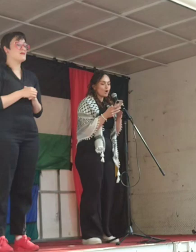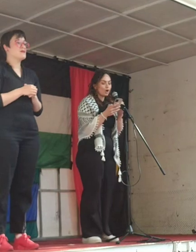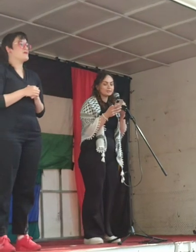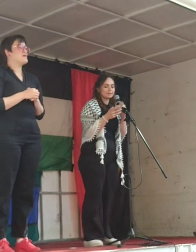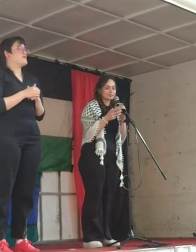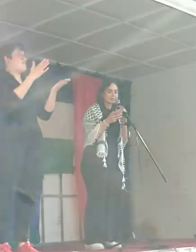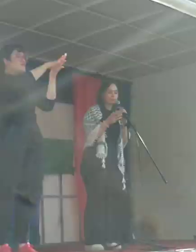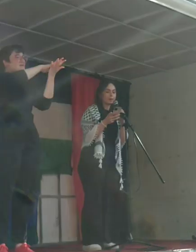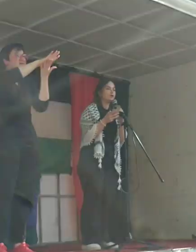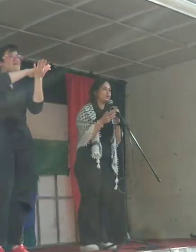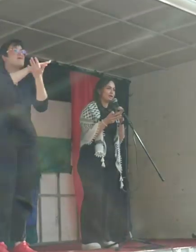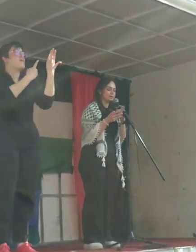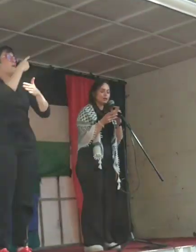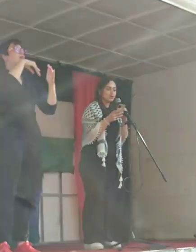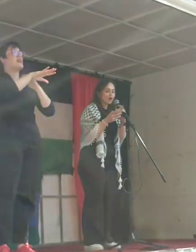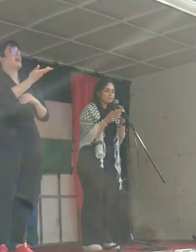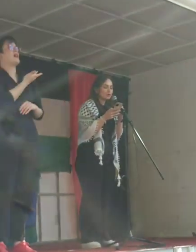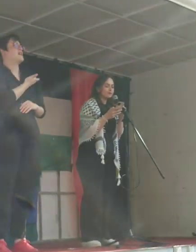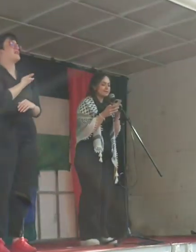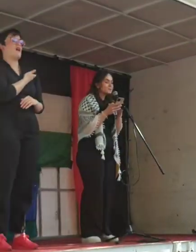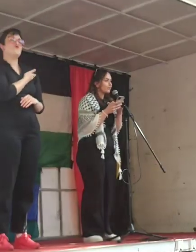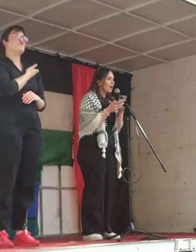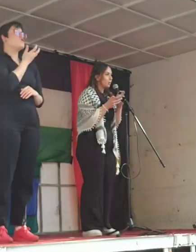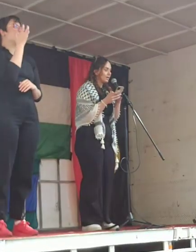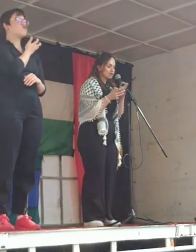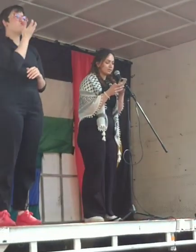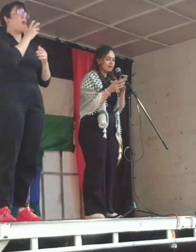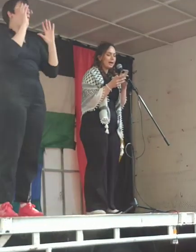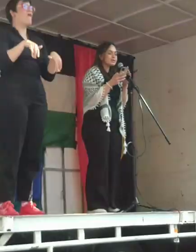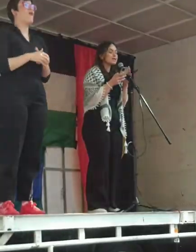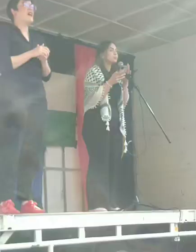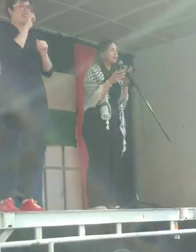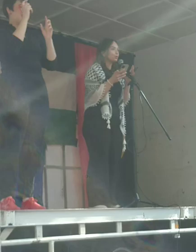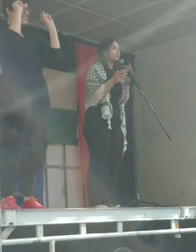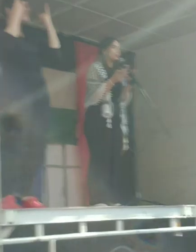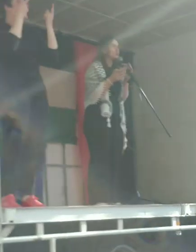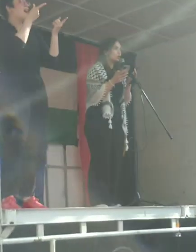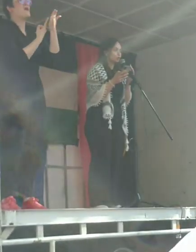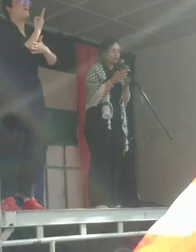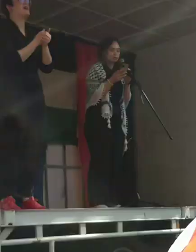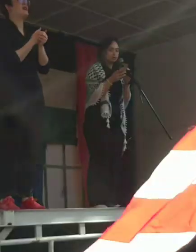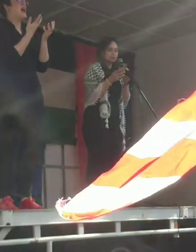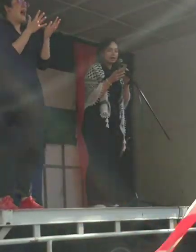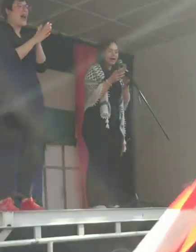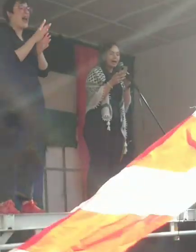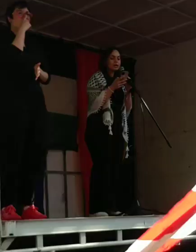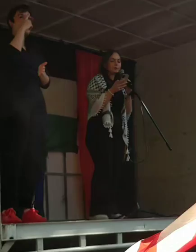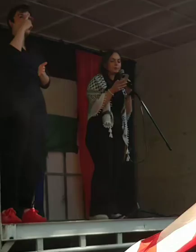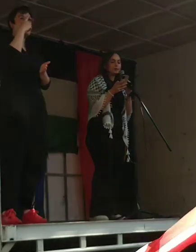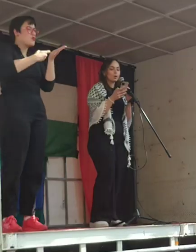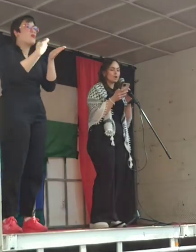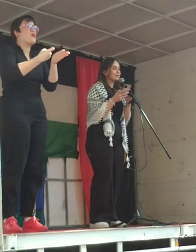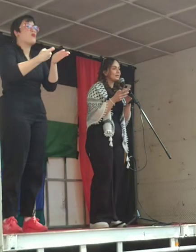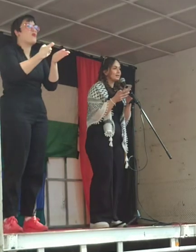happening in Gaza is not only disgraceful but inhumane. It goes beyond the depths of comprehension. How such people could be so cruel.